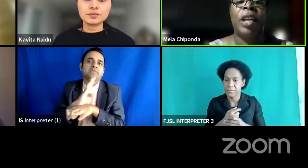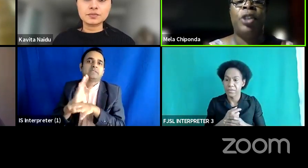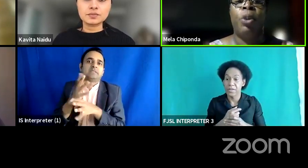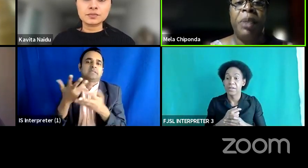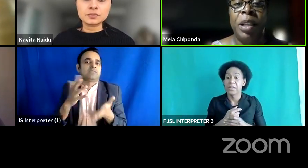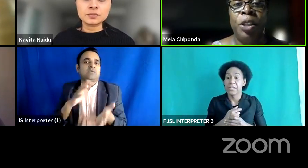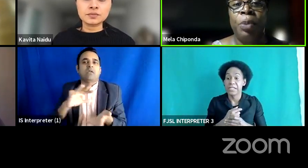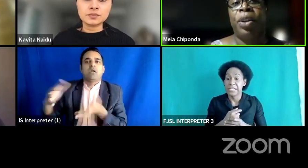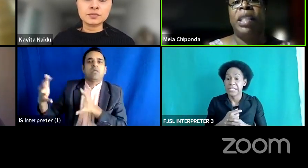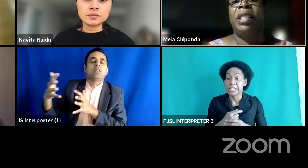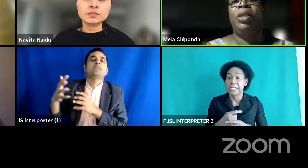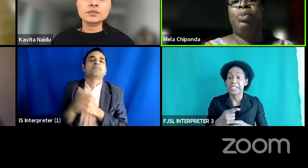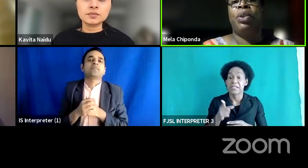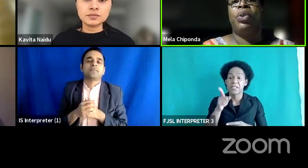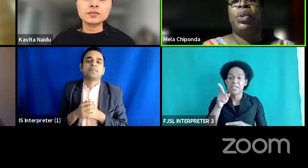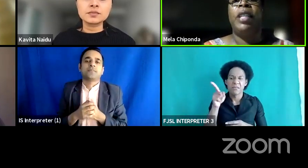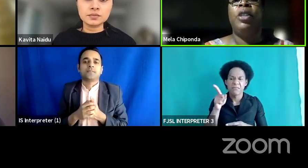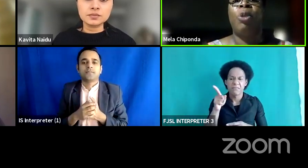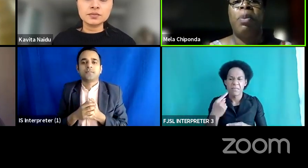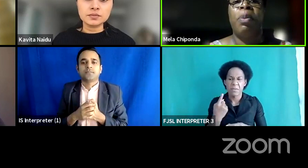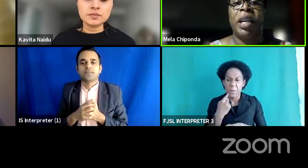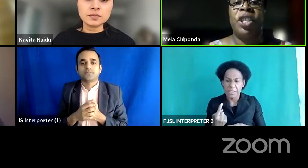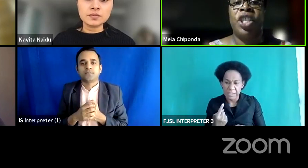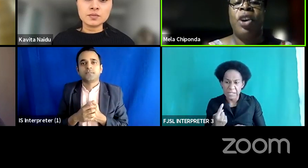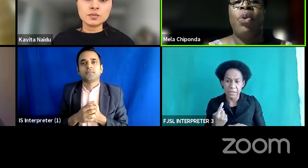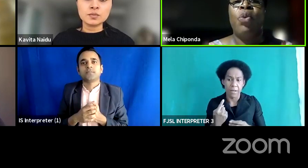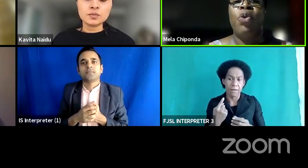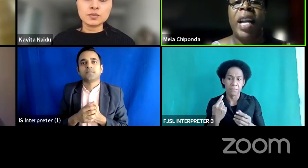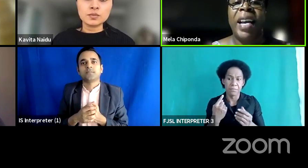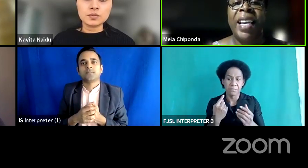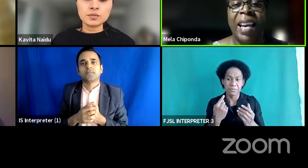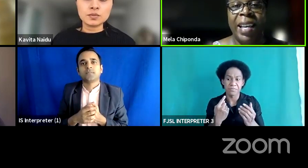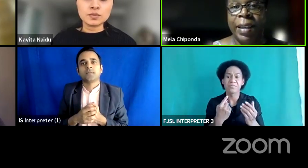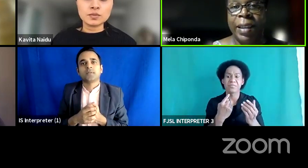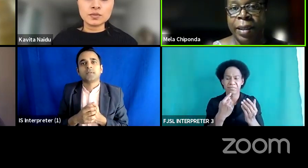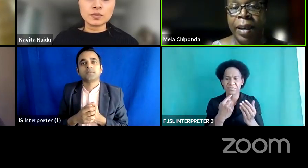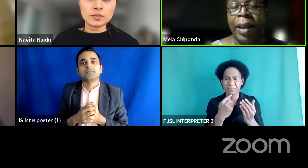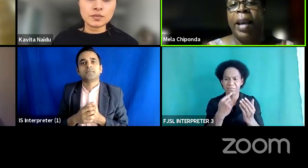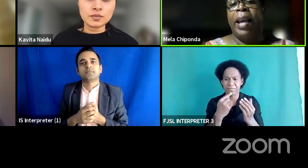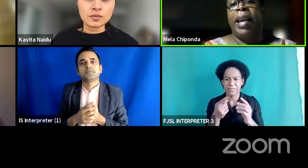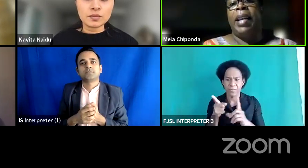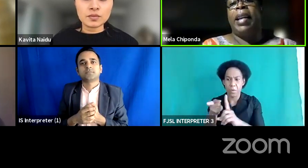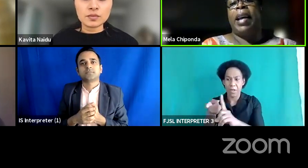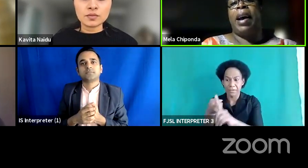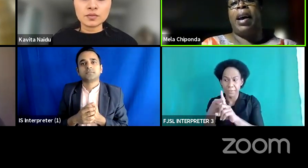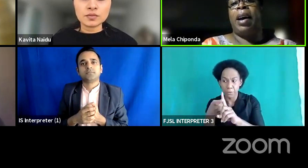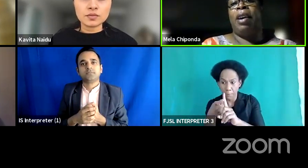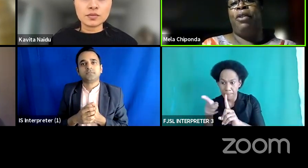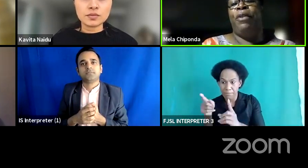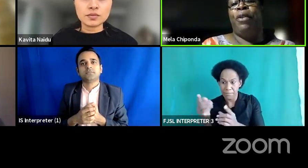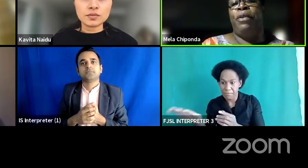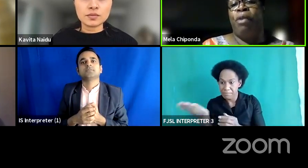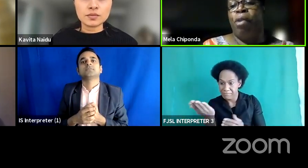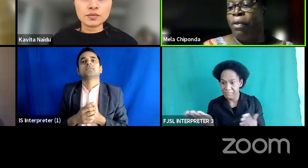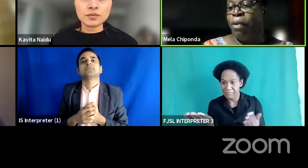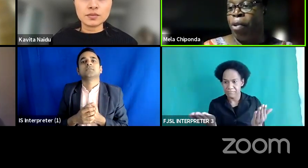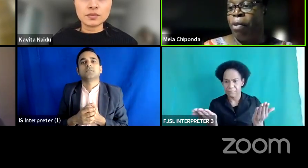subscribe, they adopt these policies because they so much would like aid. And